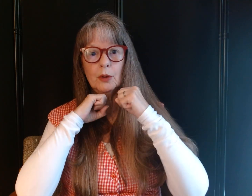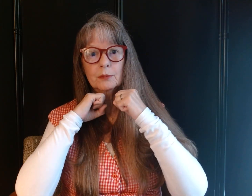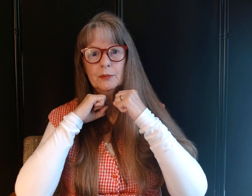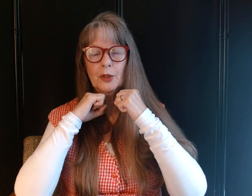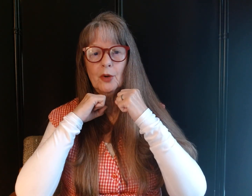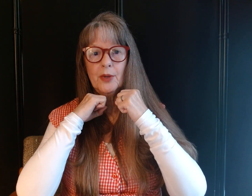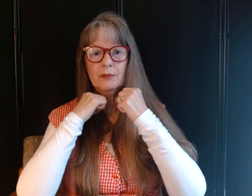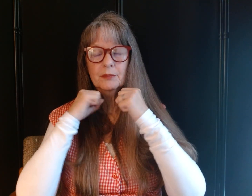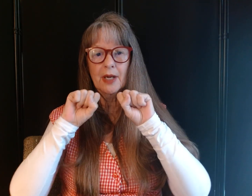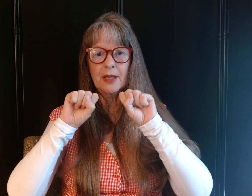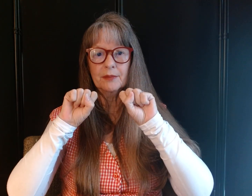we